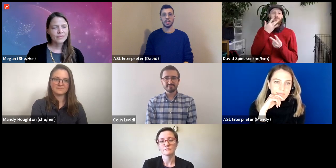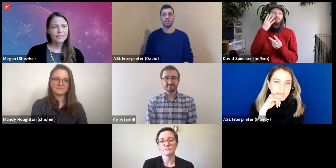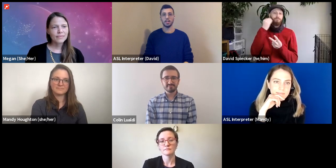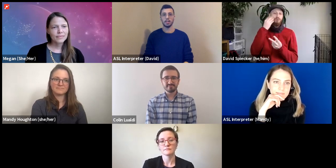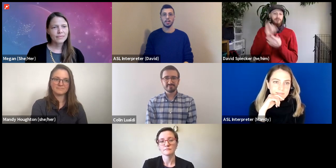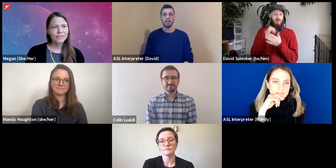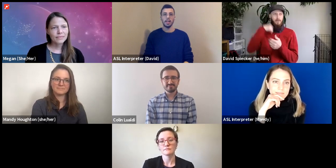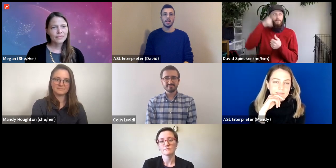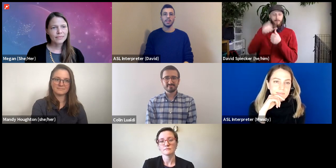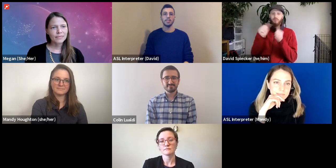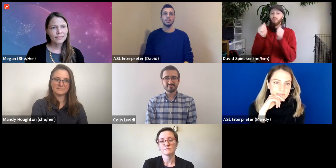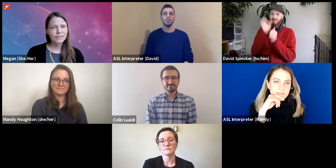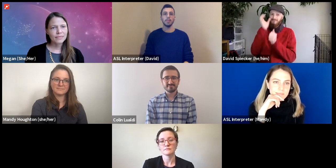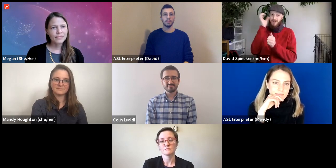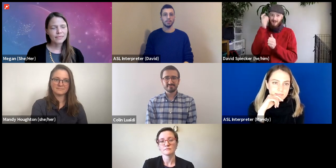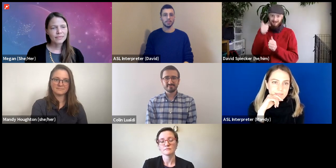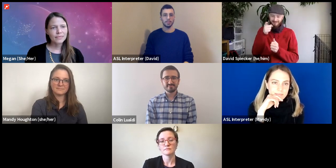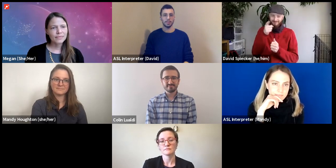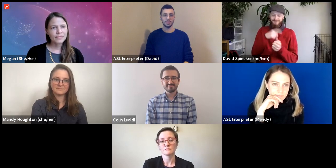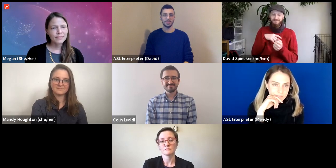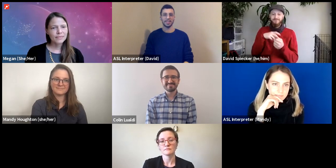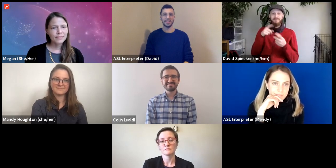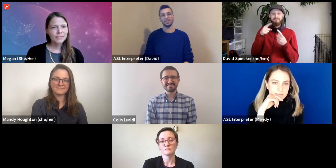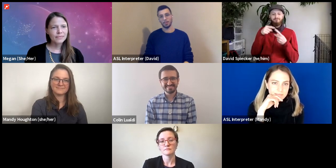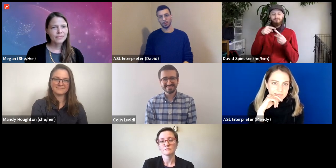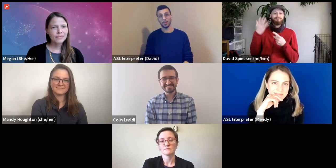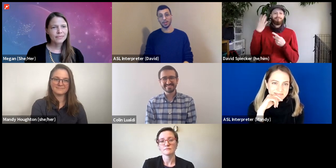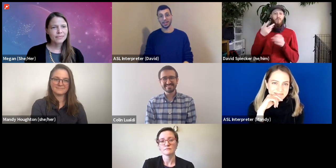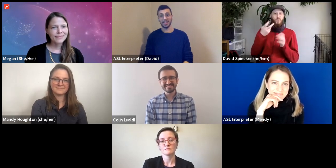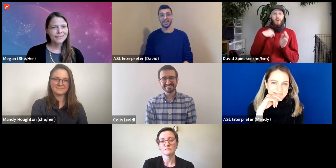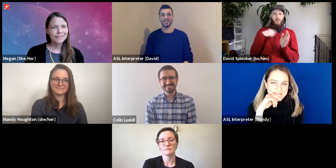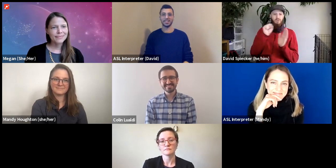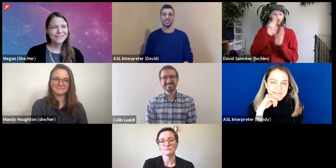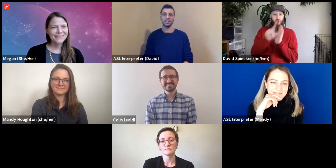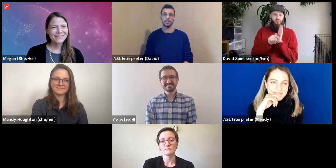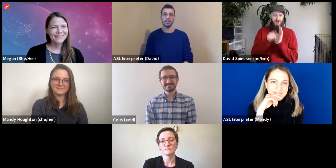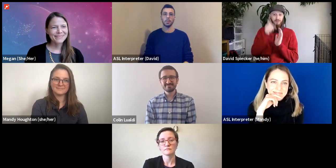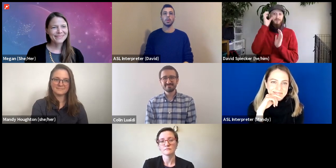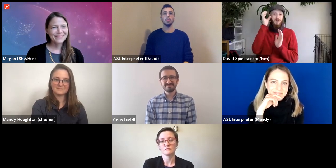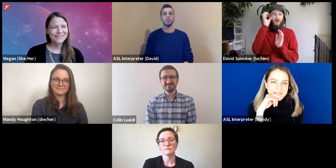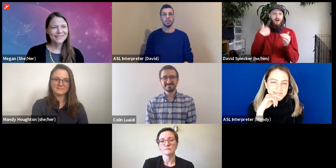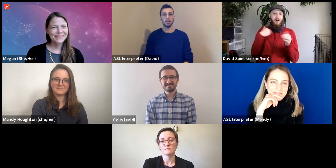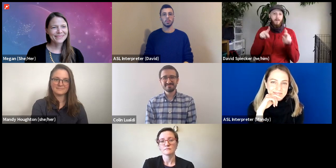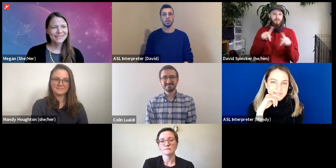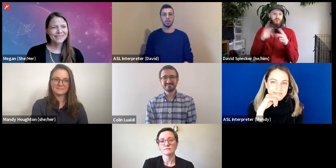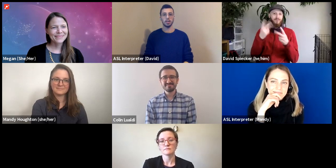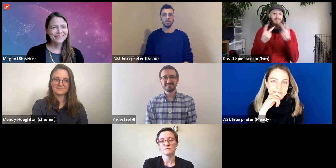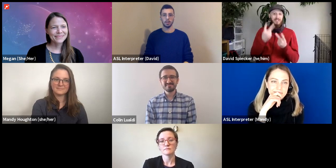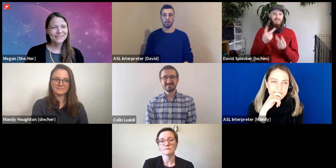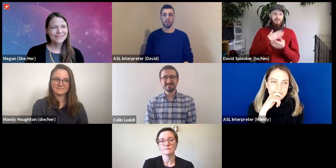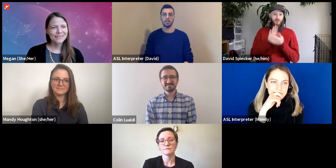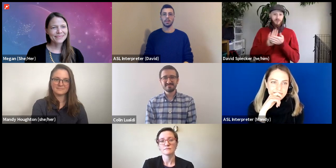he said. And two of my favorite experiences I can remember with Colin, actually. One was when we were